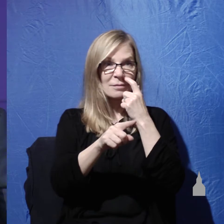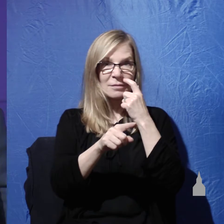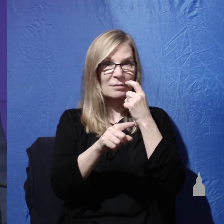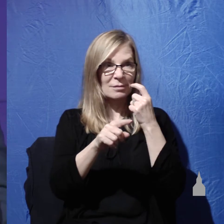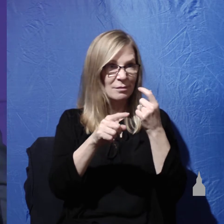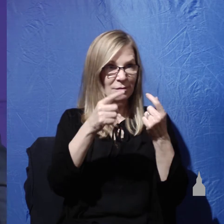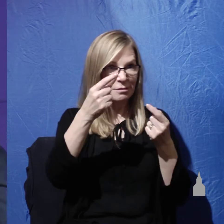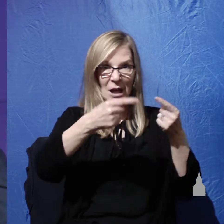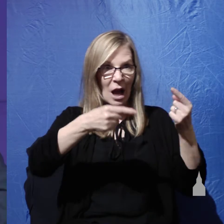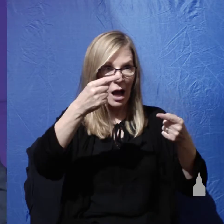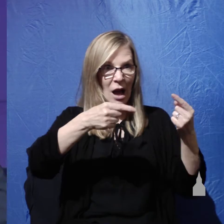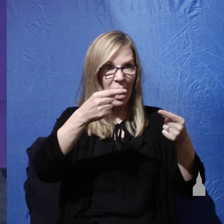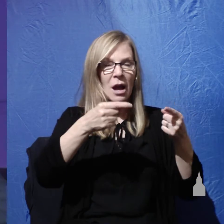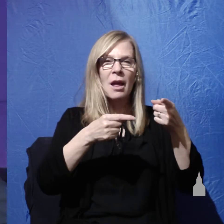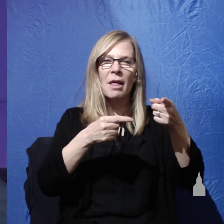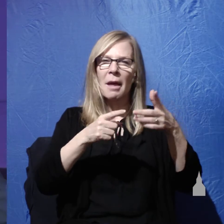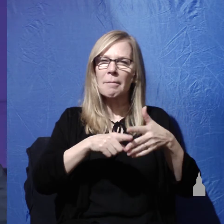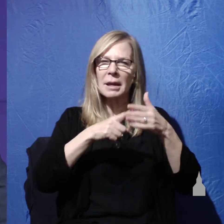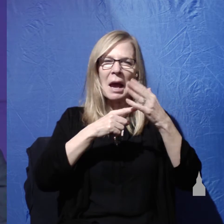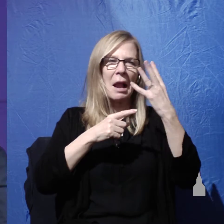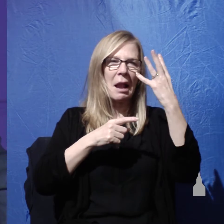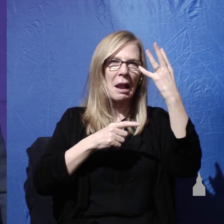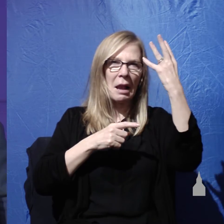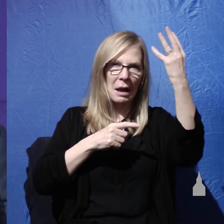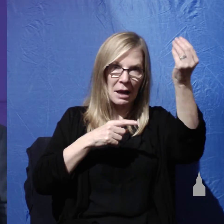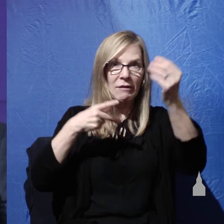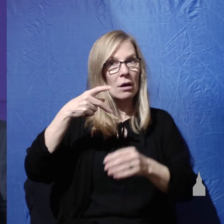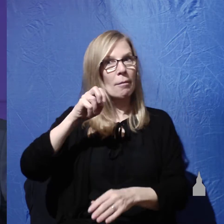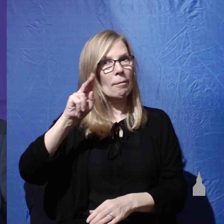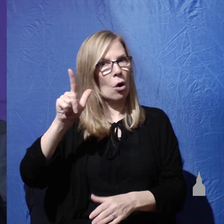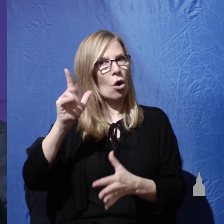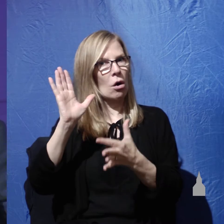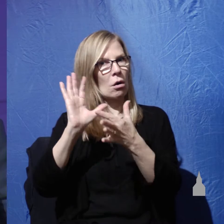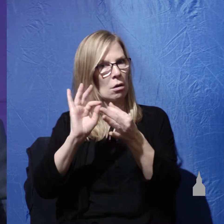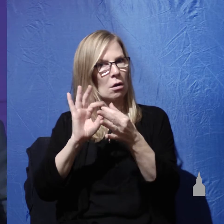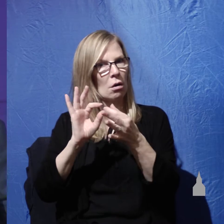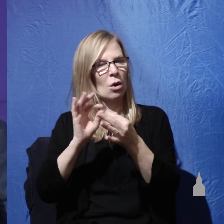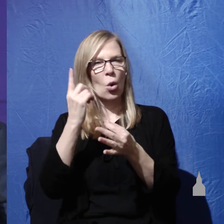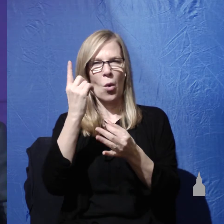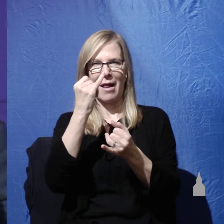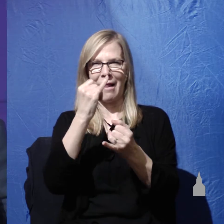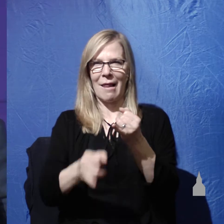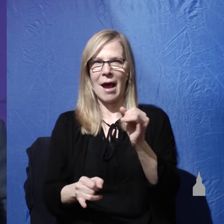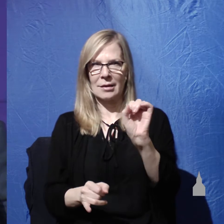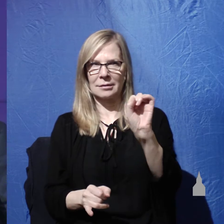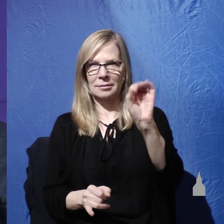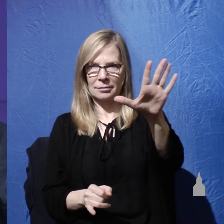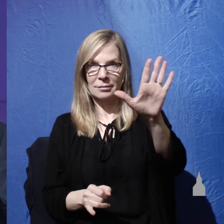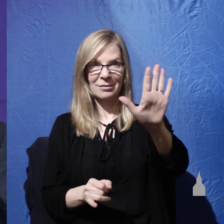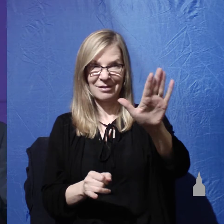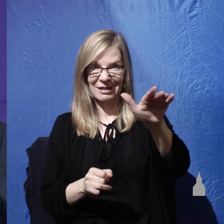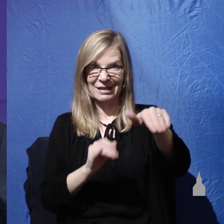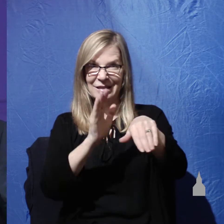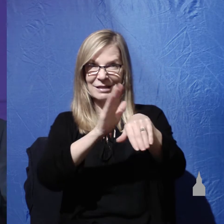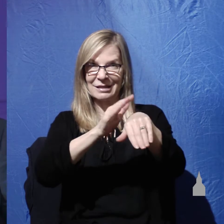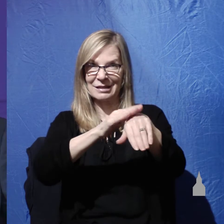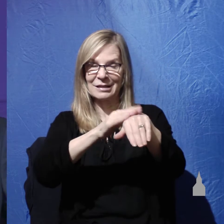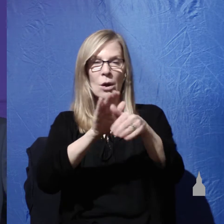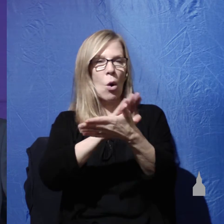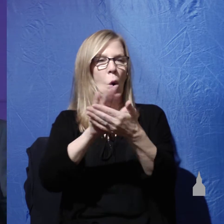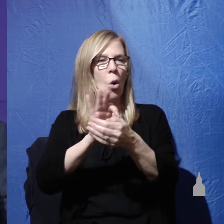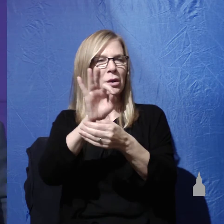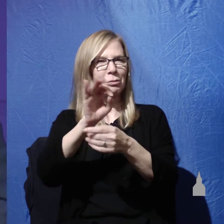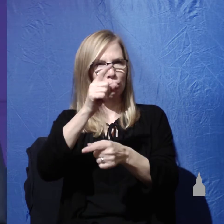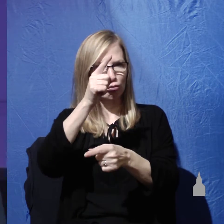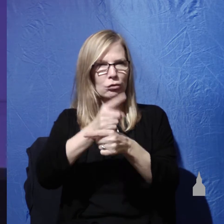with one another, they began leaving after Paul had spoken one parting word. The Holy Spirit rightly spoke